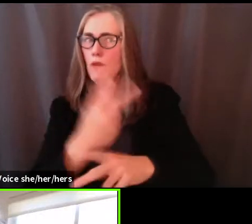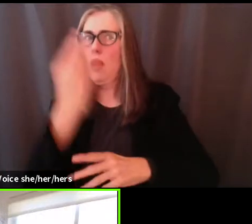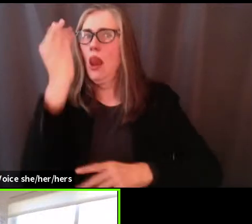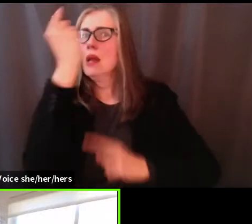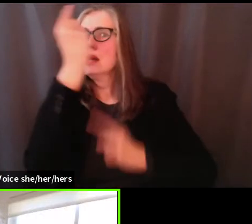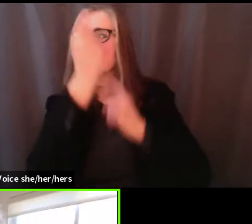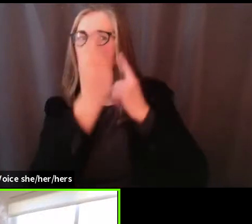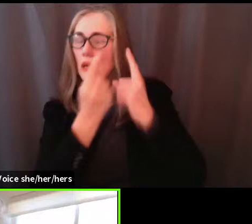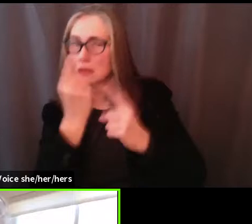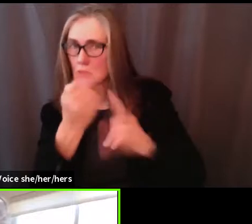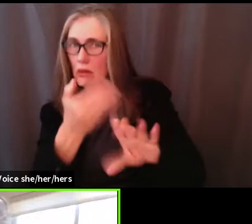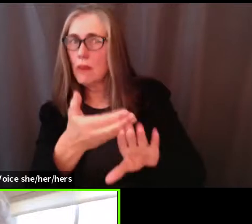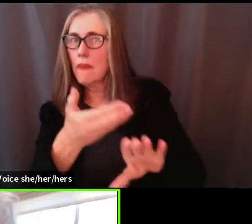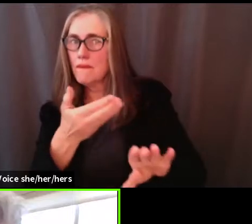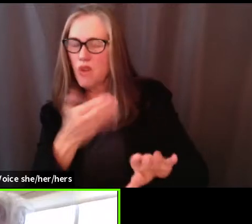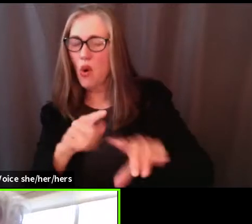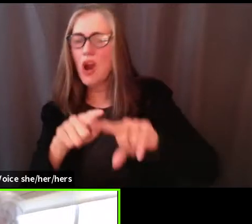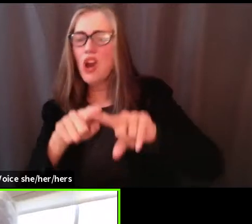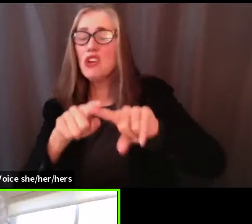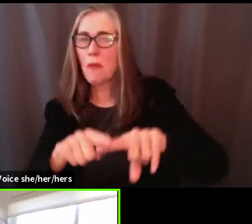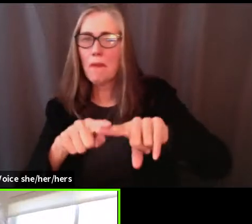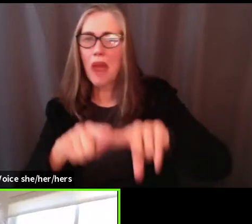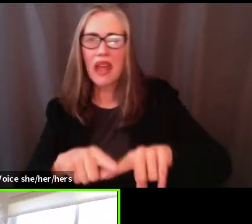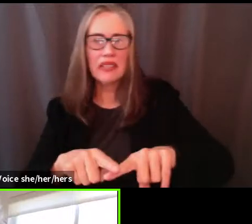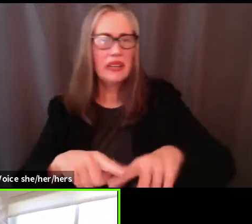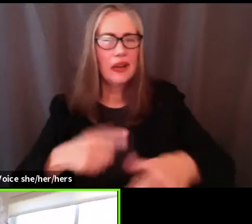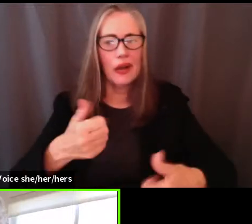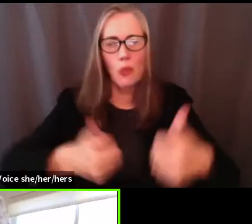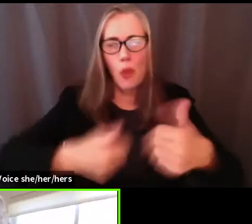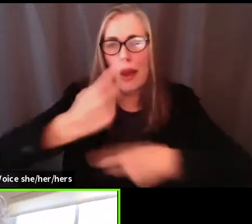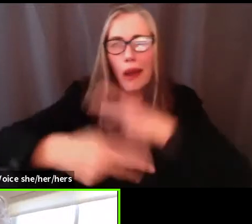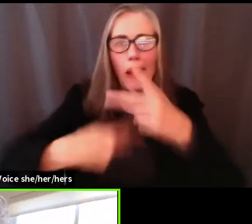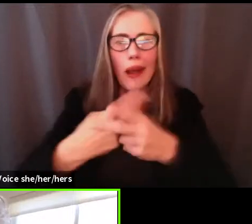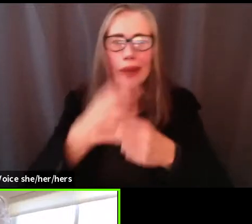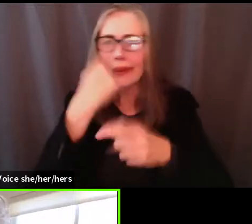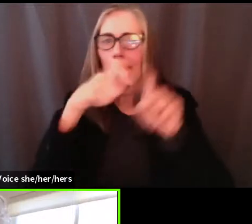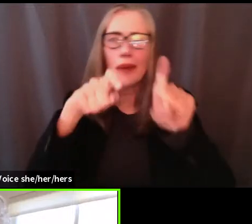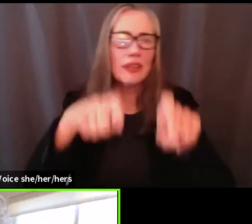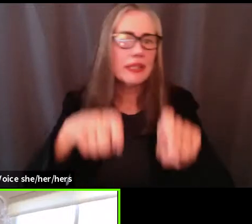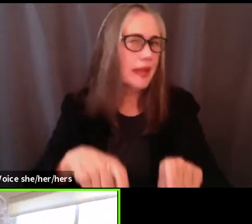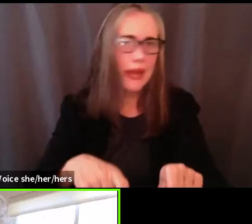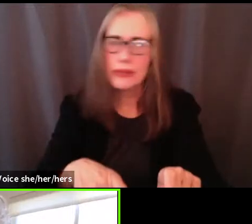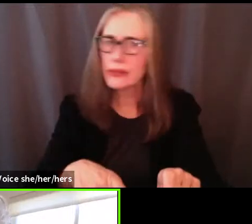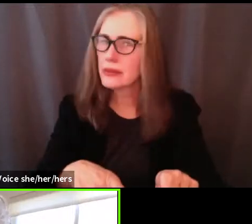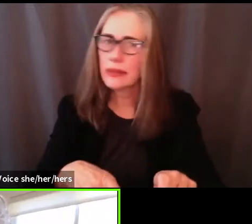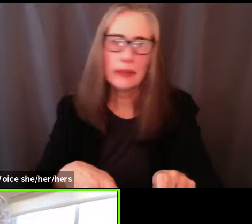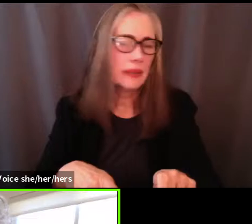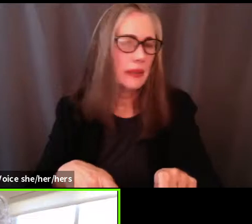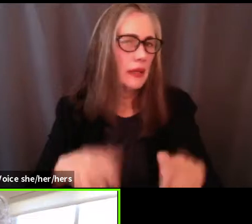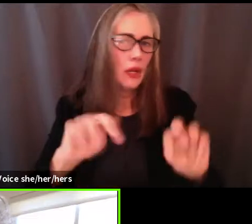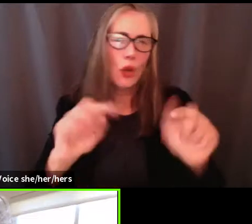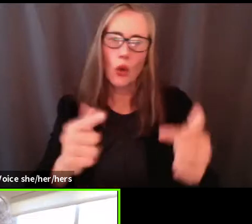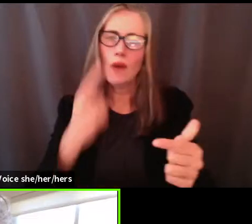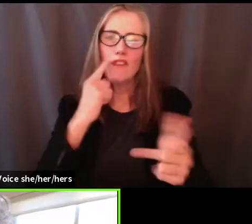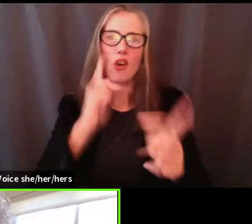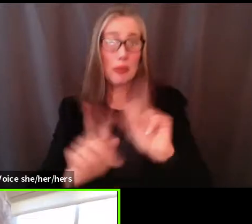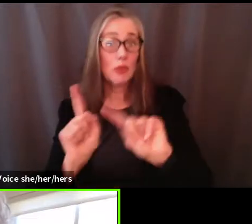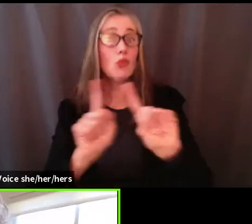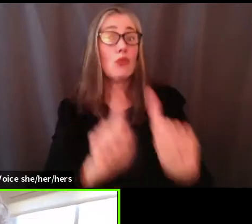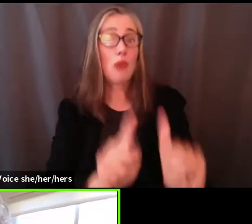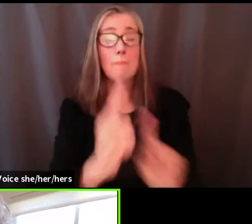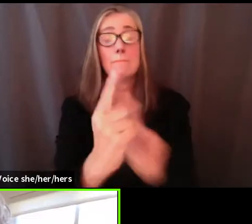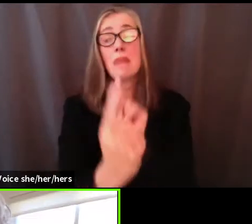determine that we would rely on the results of a test to allow people to attend in person. Thank